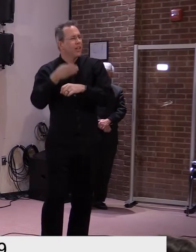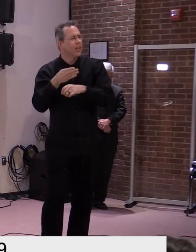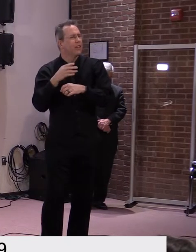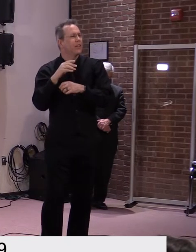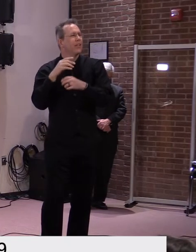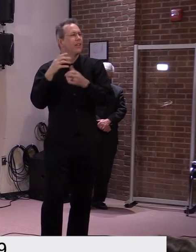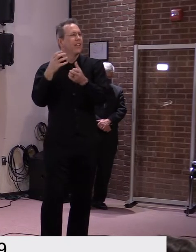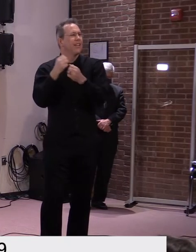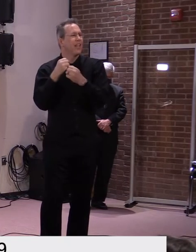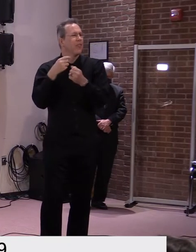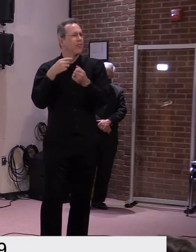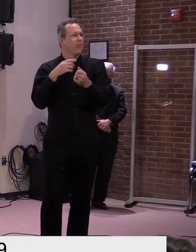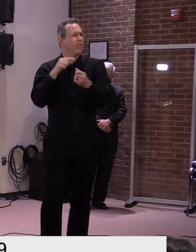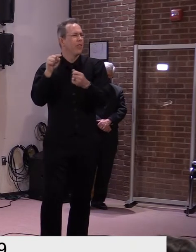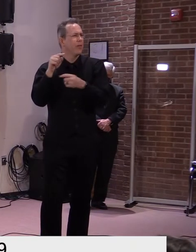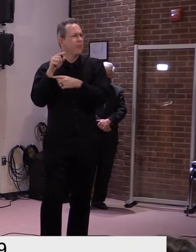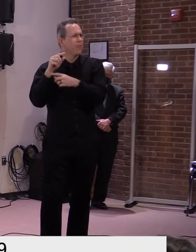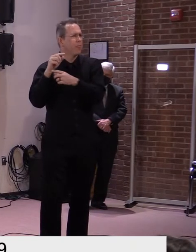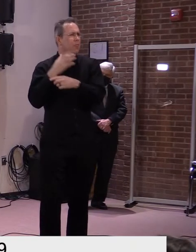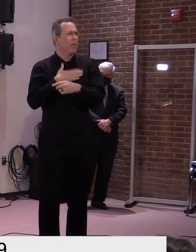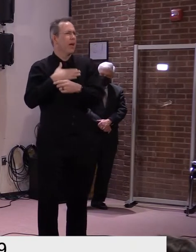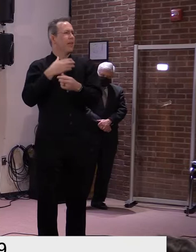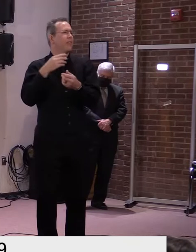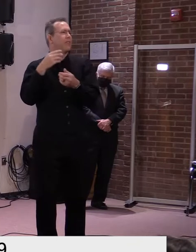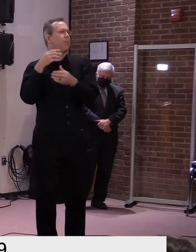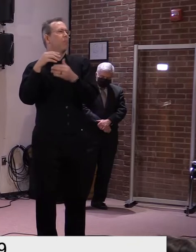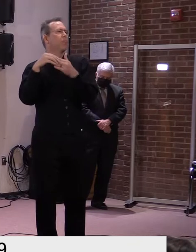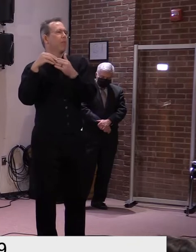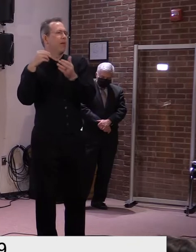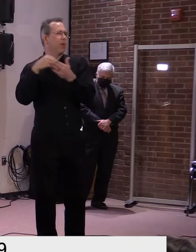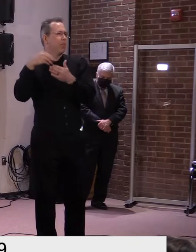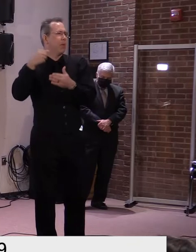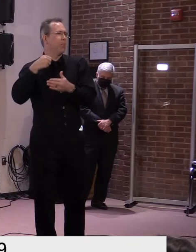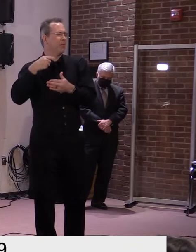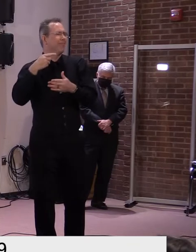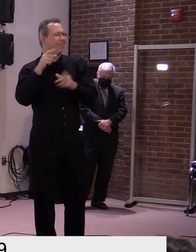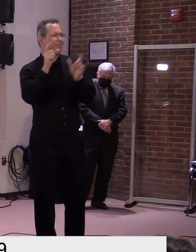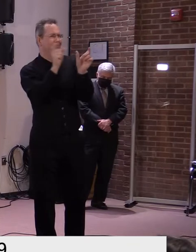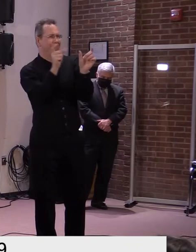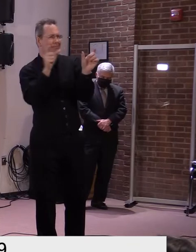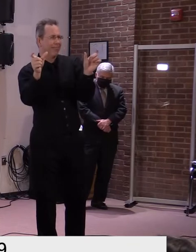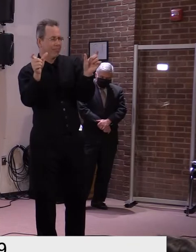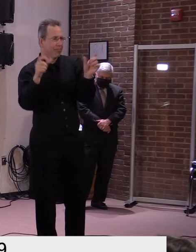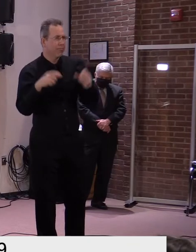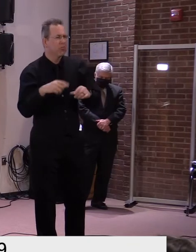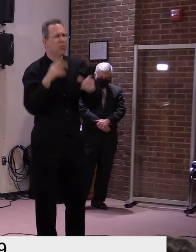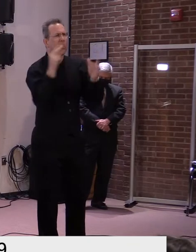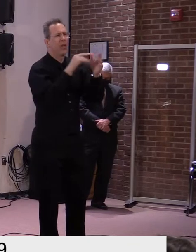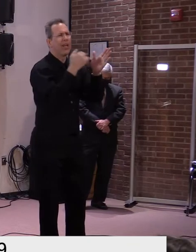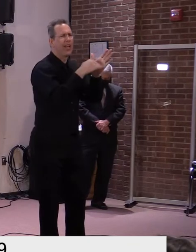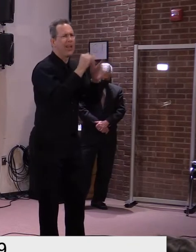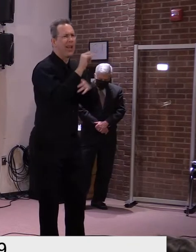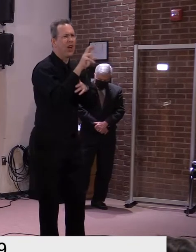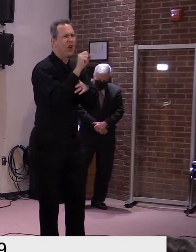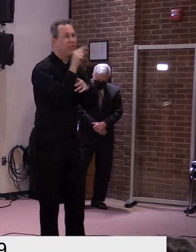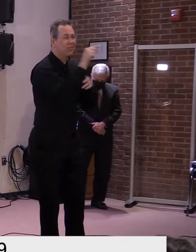www.irs.gov/coronavirus/get-my-payment to track your payment and the status of any claim you may have filed. Second, there